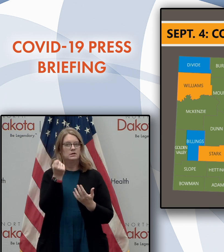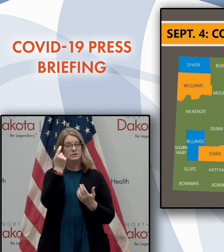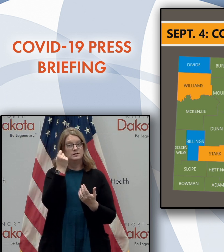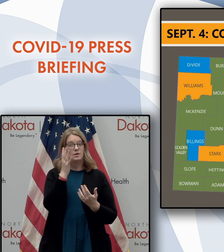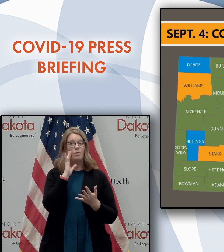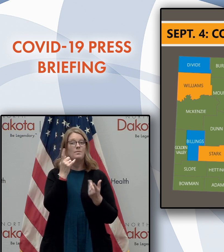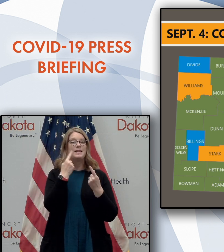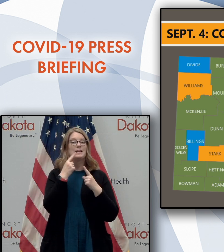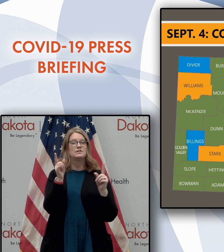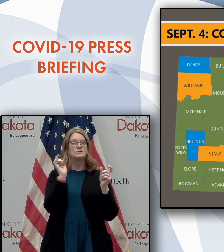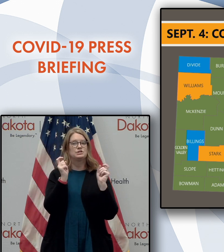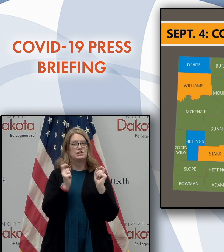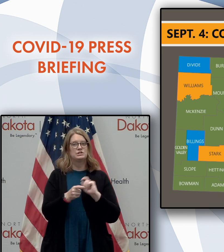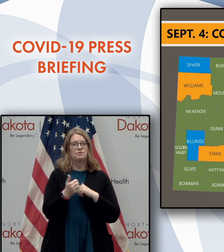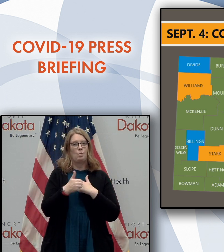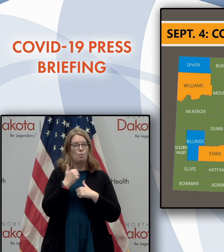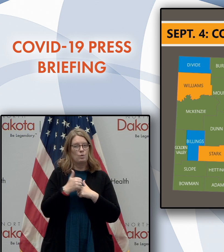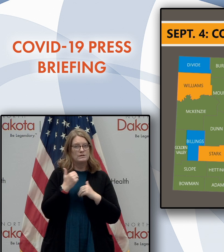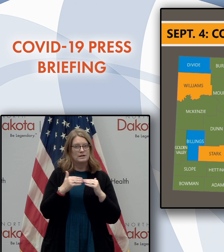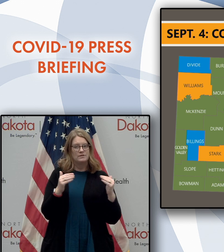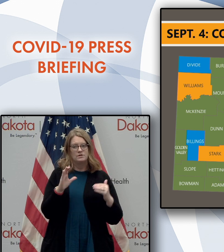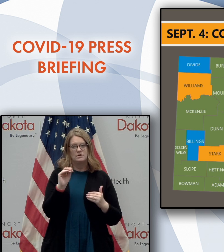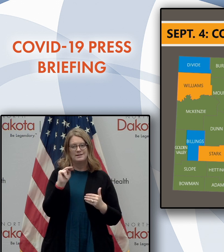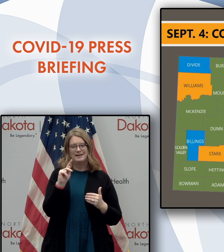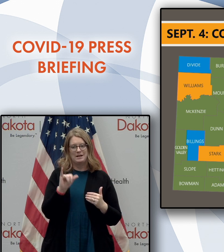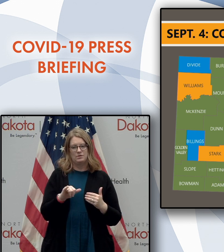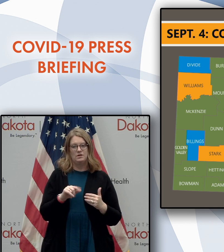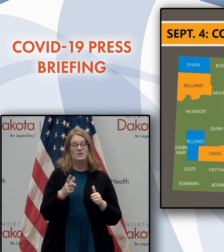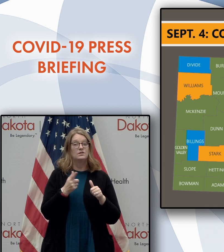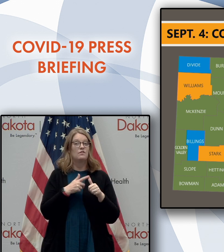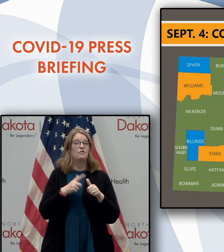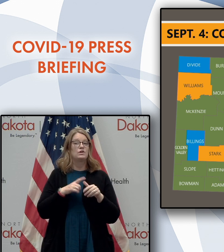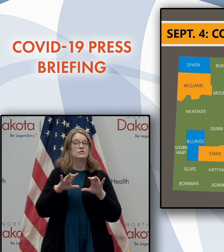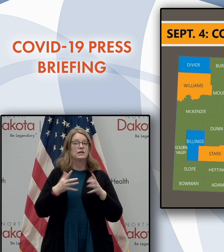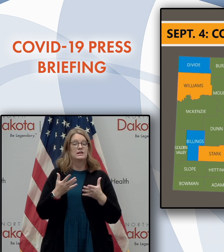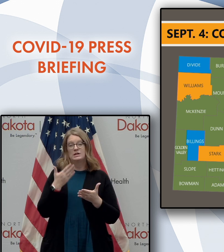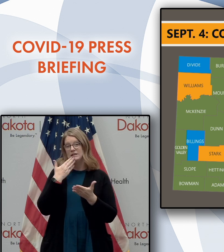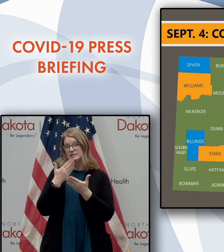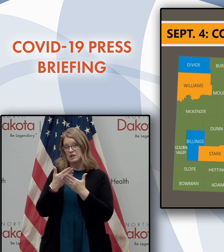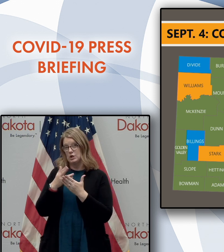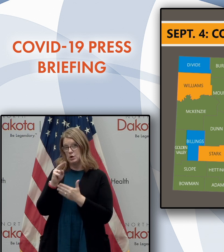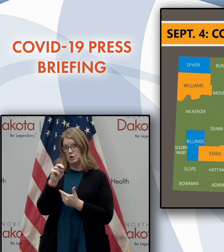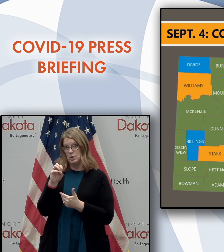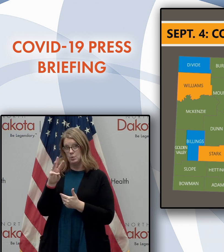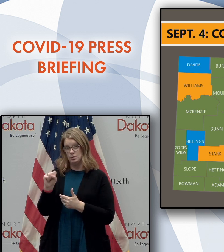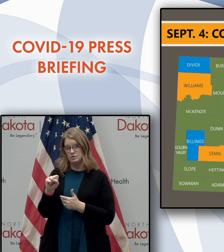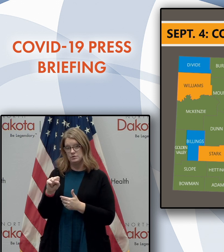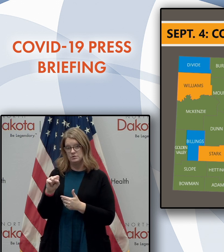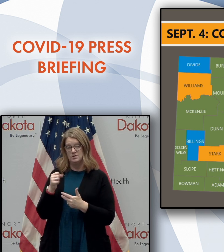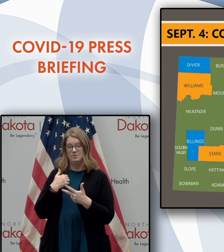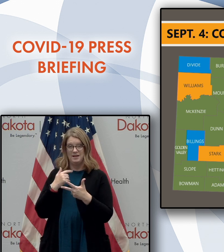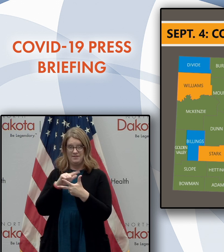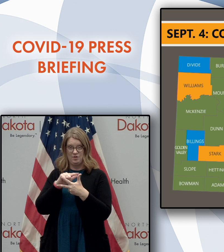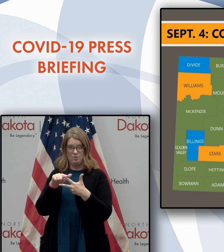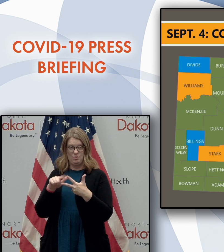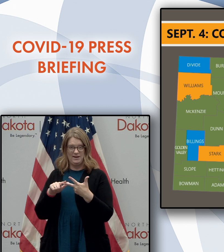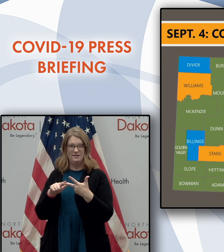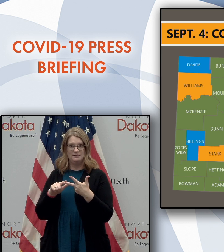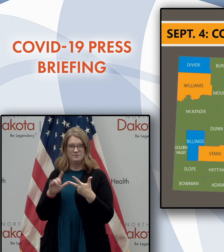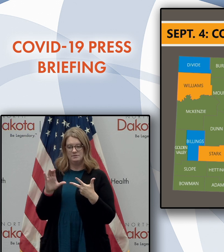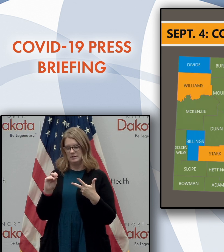on risk levels for counties. The first category we want to talk about is in the good news category. We have 3 additional